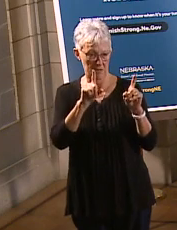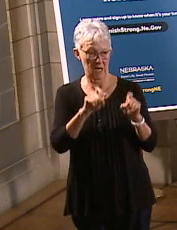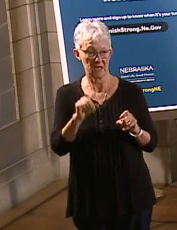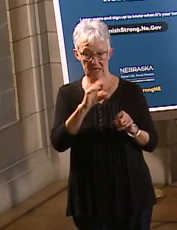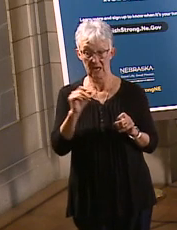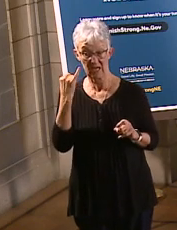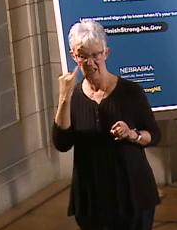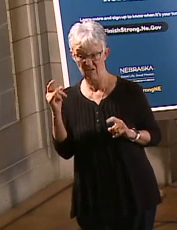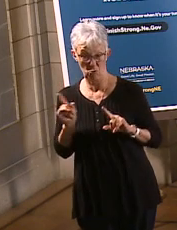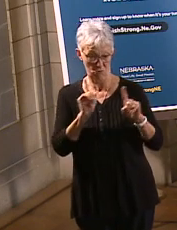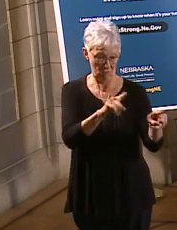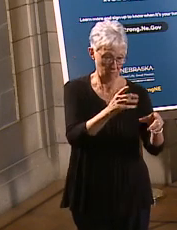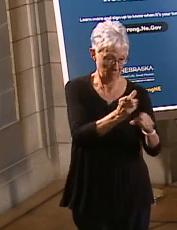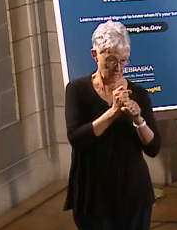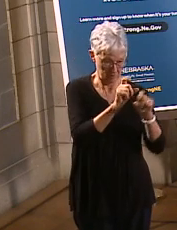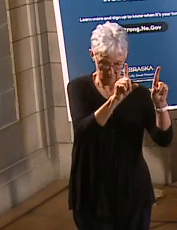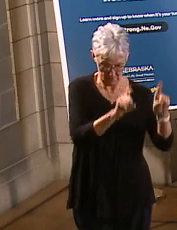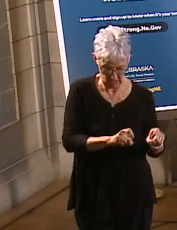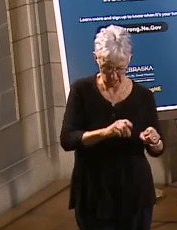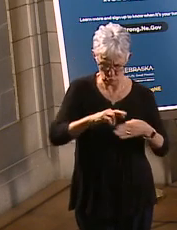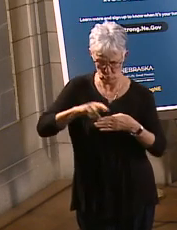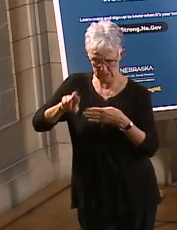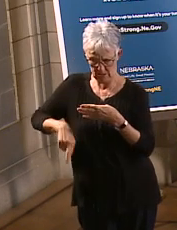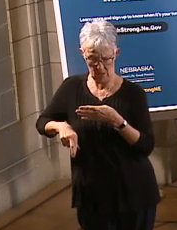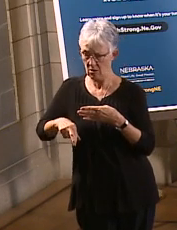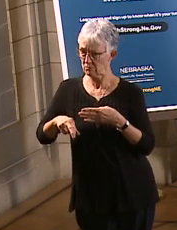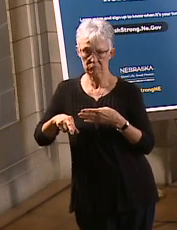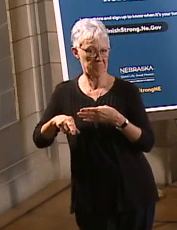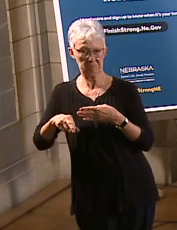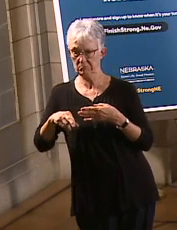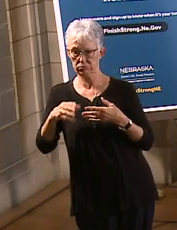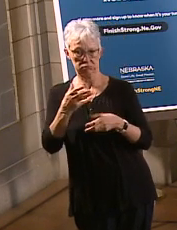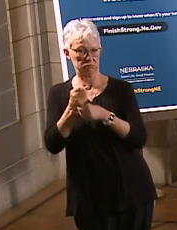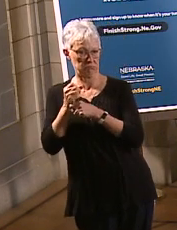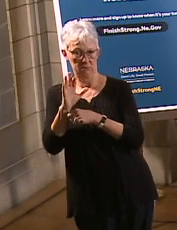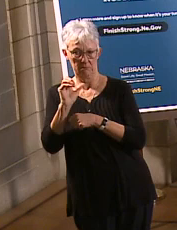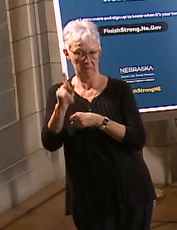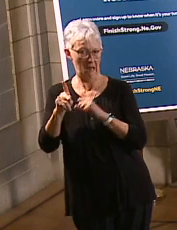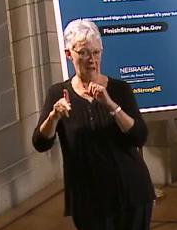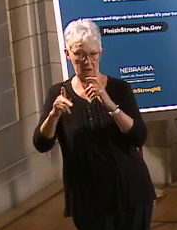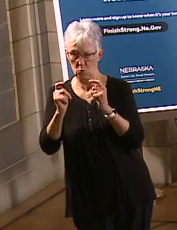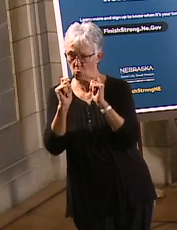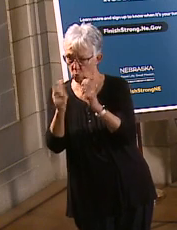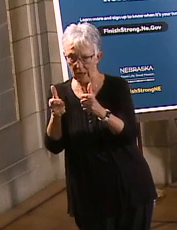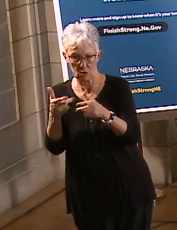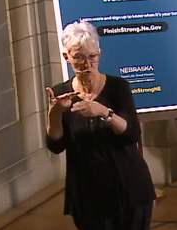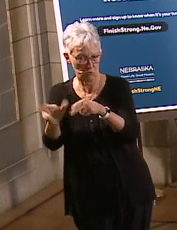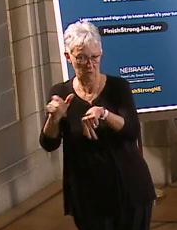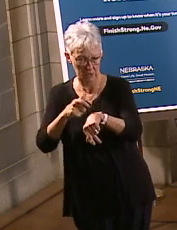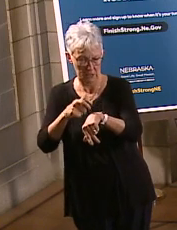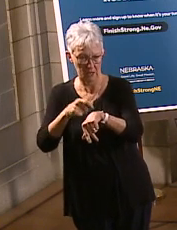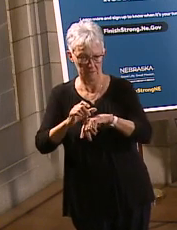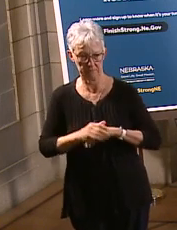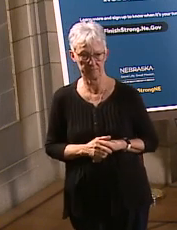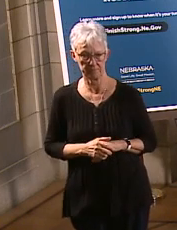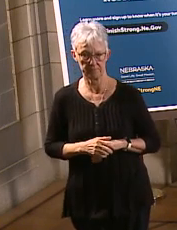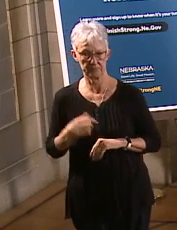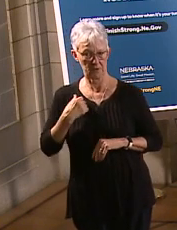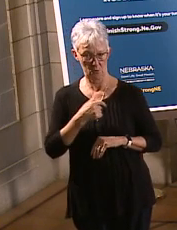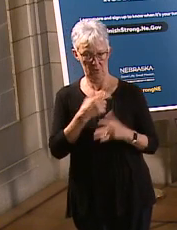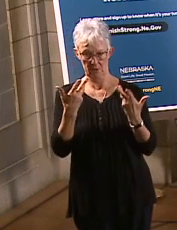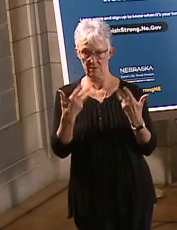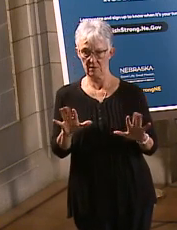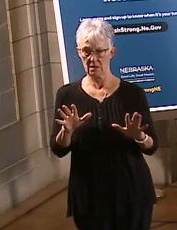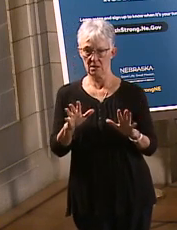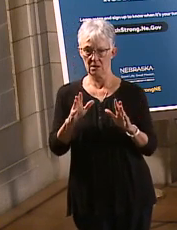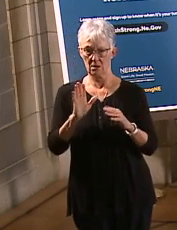quickly. And then with regard to vaccines, let's see, now we've delivered over 519,000